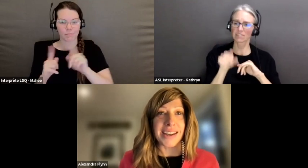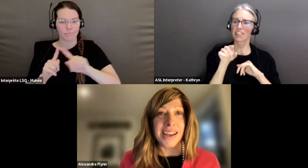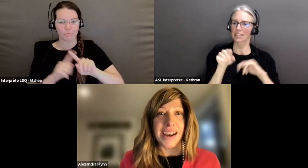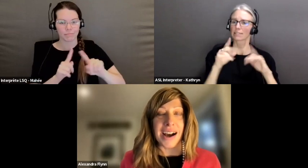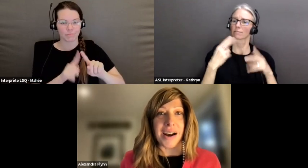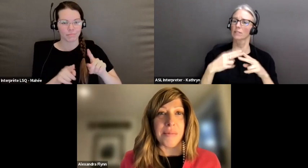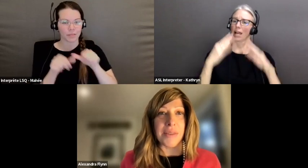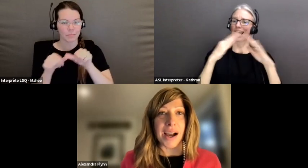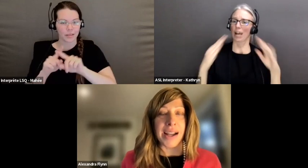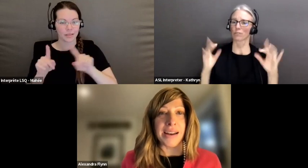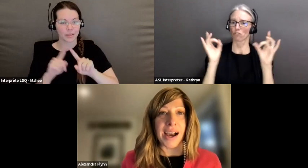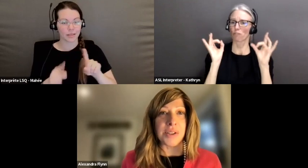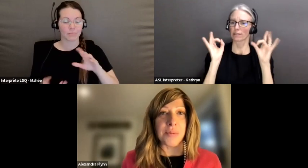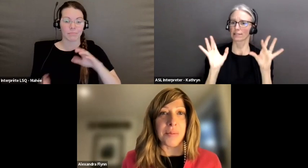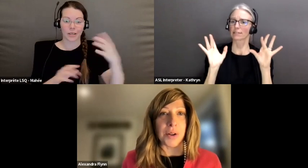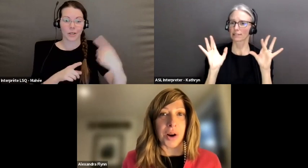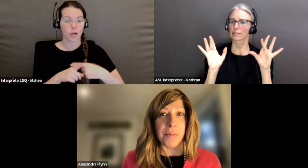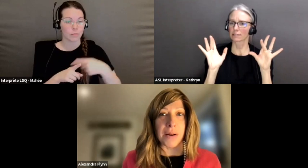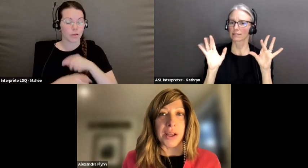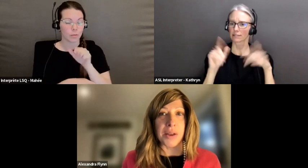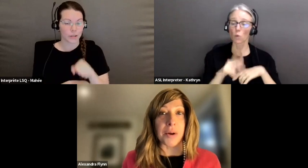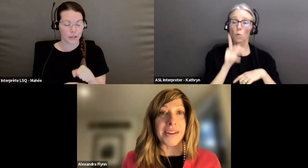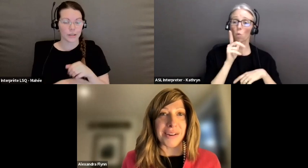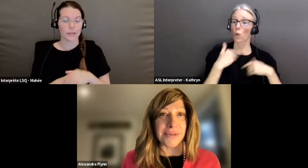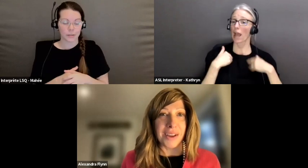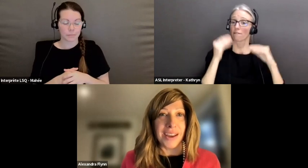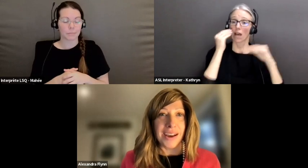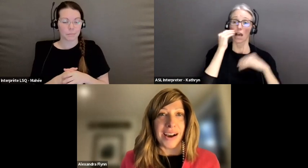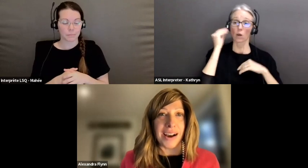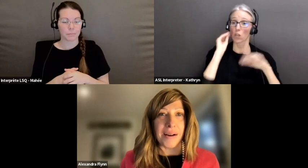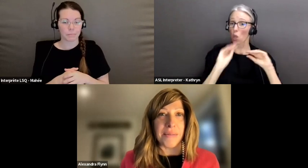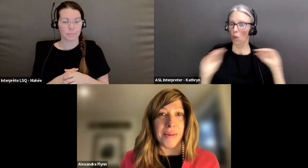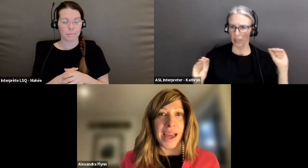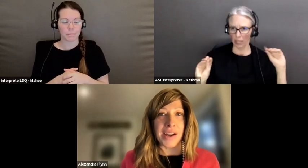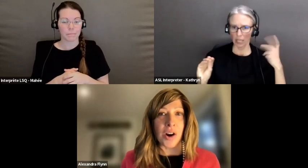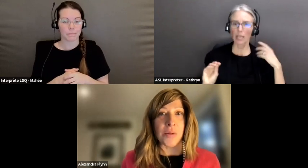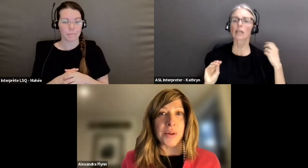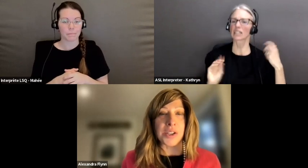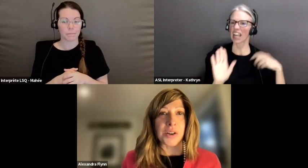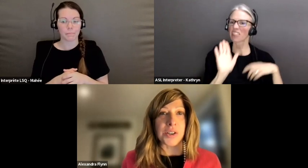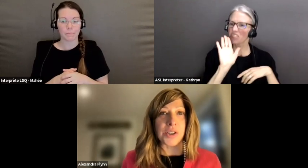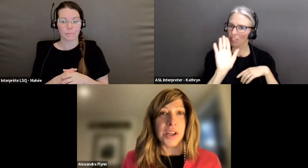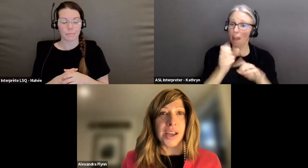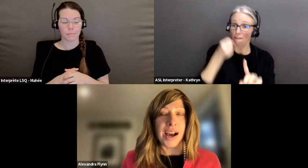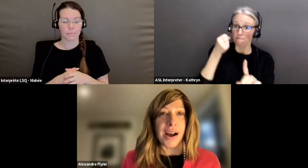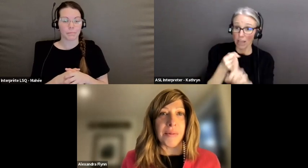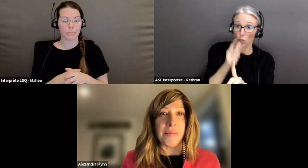that unhoused people are bearing the brunt of, and our